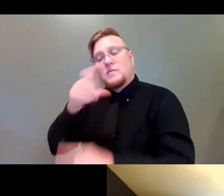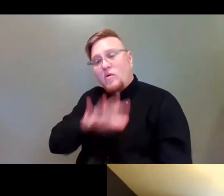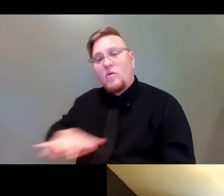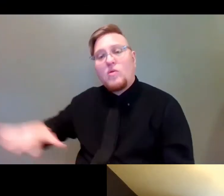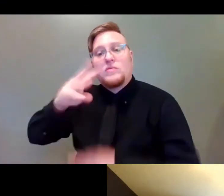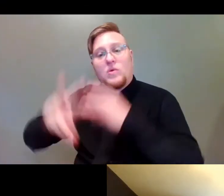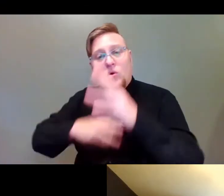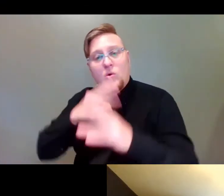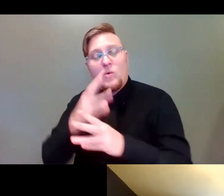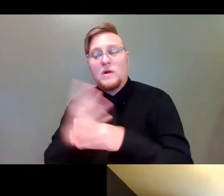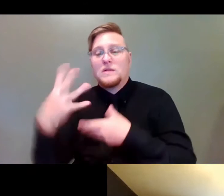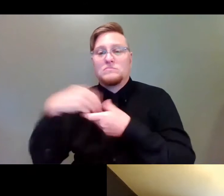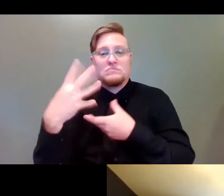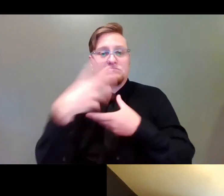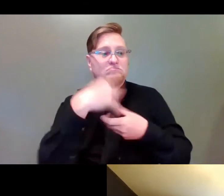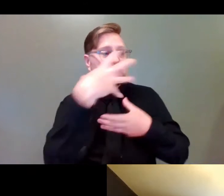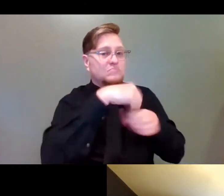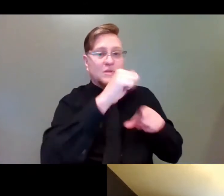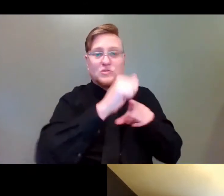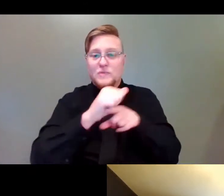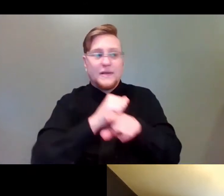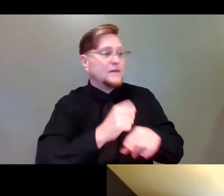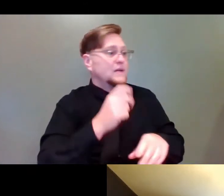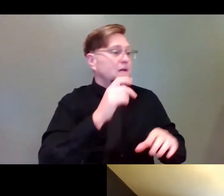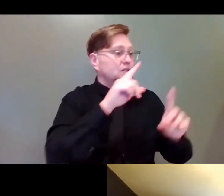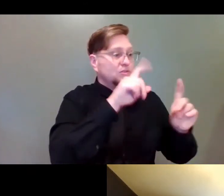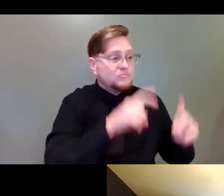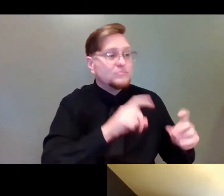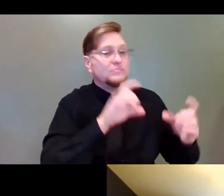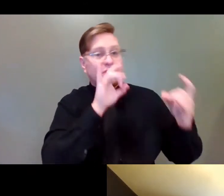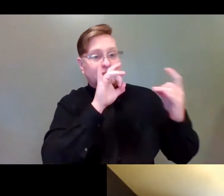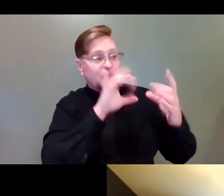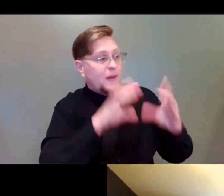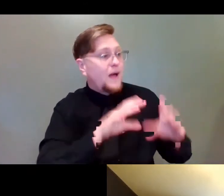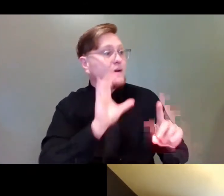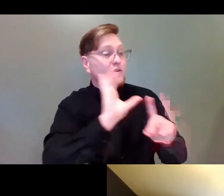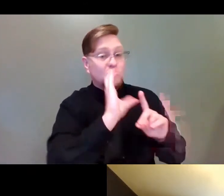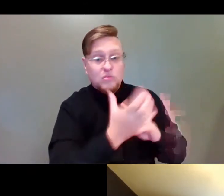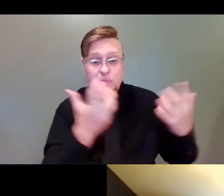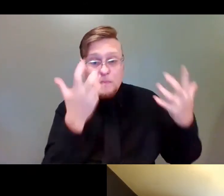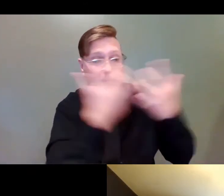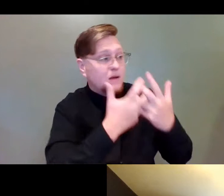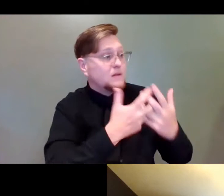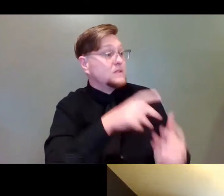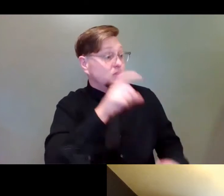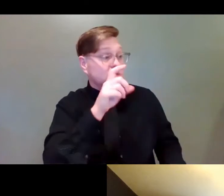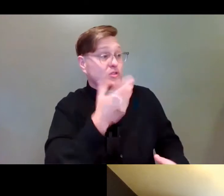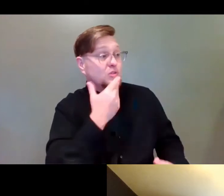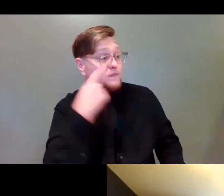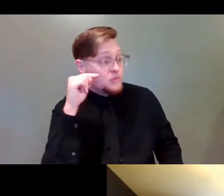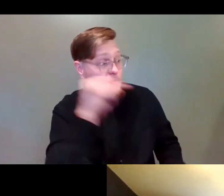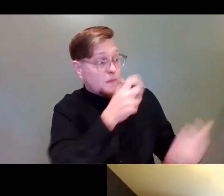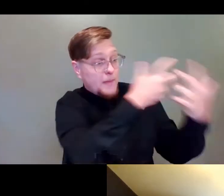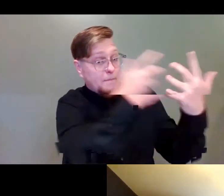make sure that does this training work for them? Is it culturally what they would want in a training manual? And with